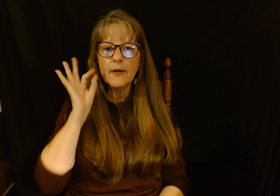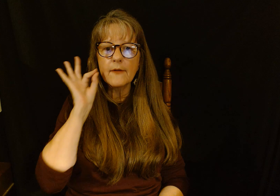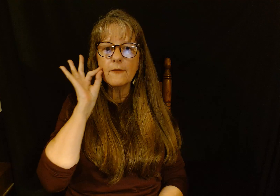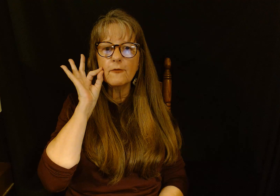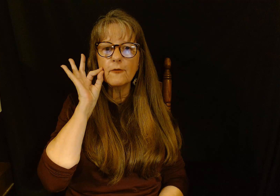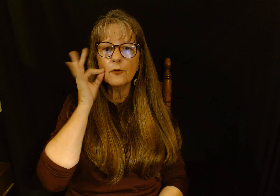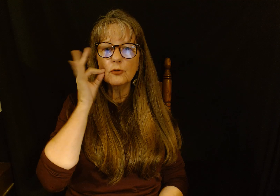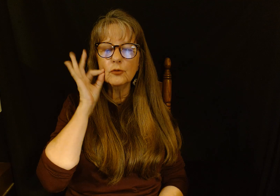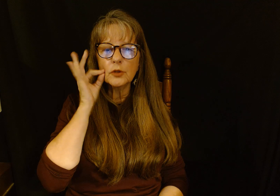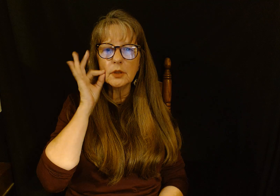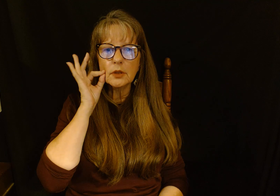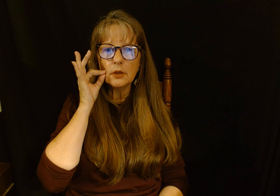fruit,